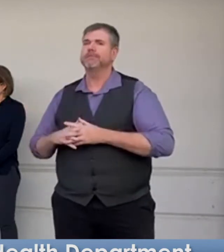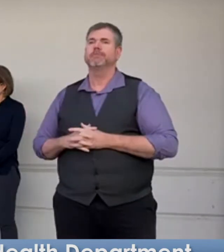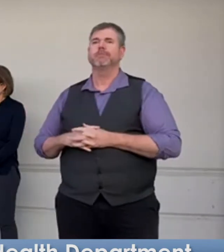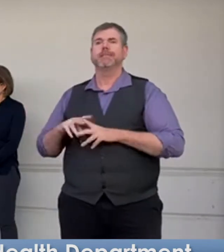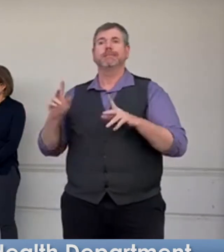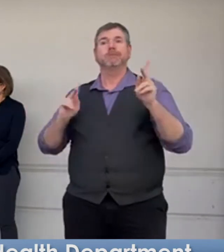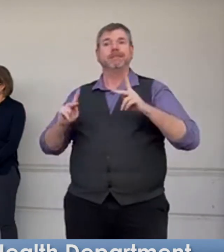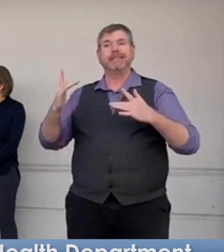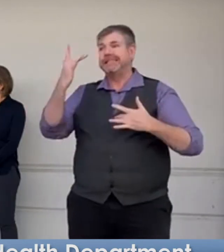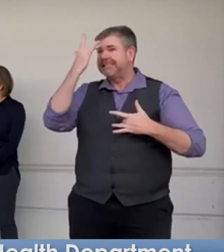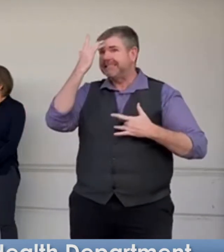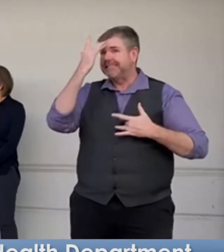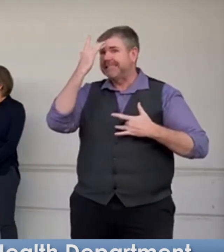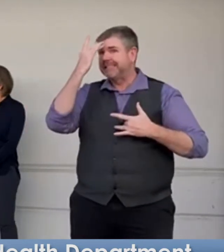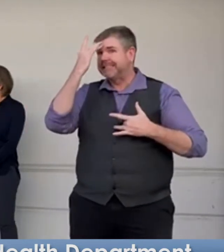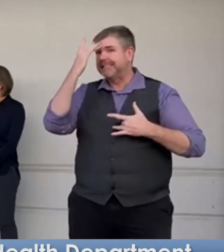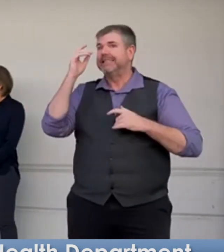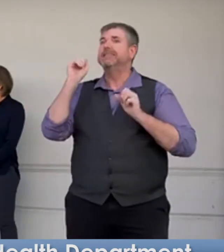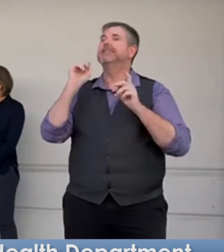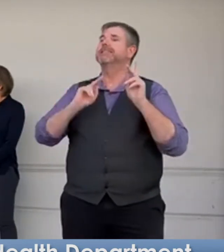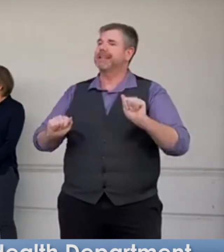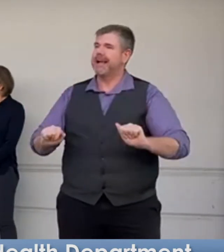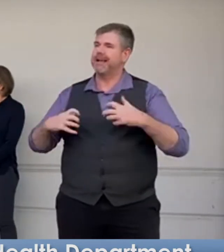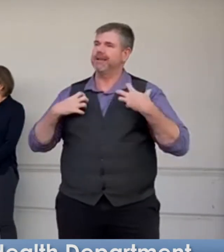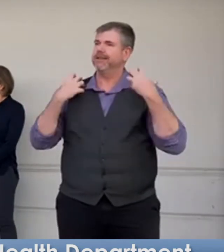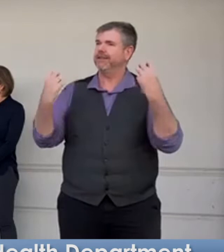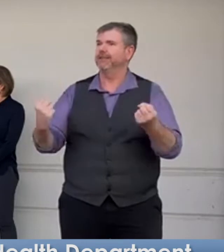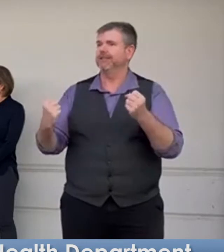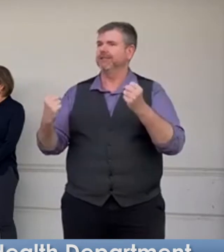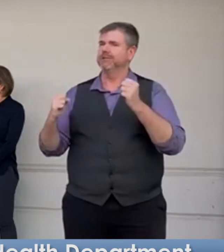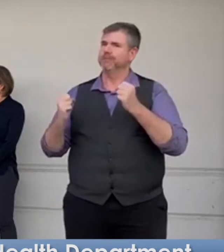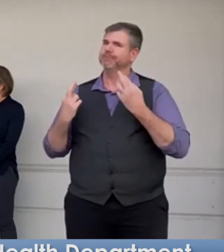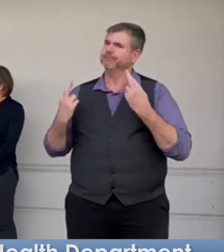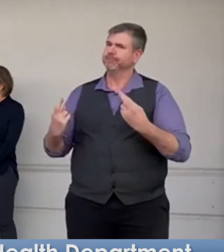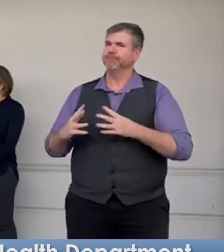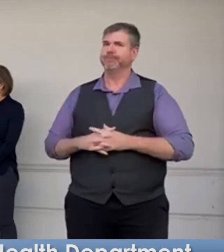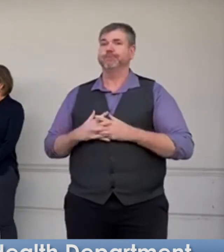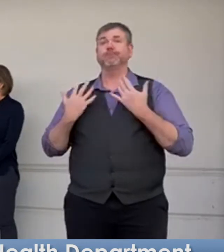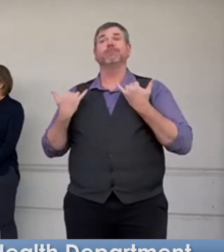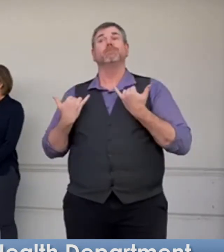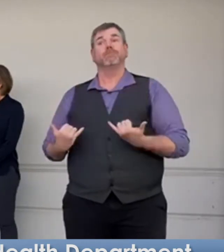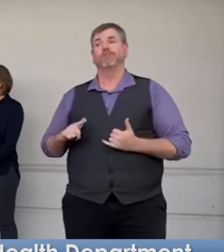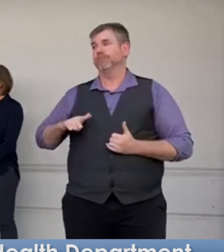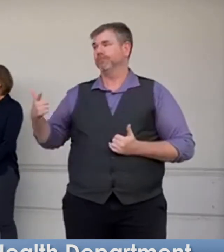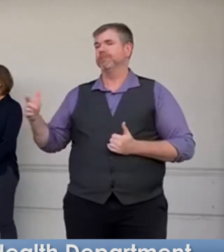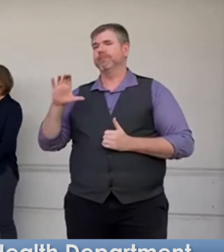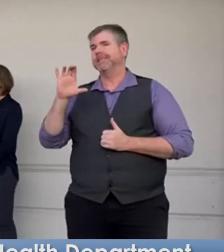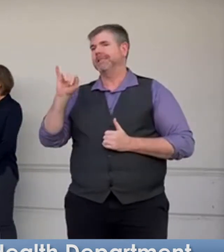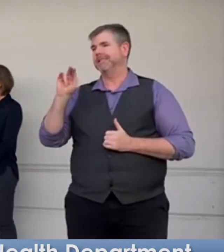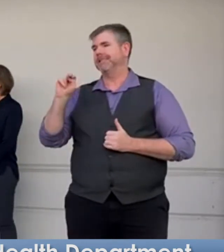again. And now I'll turn it over to Supervisor Cindy Chavez, President of the Board of Supervisors.